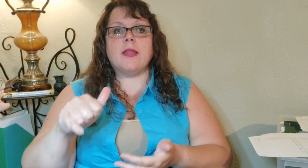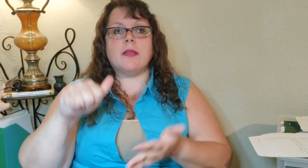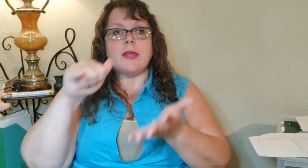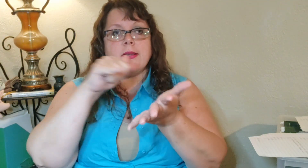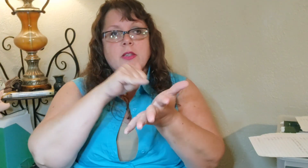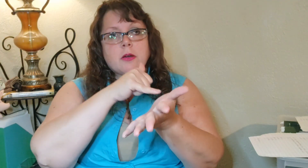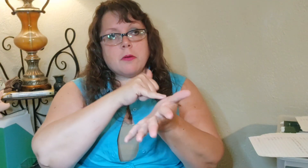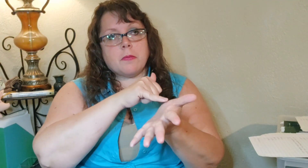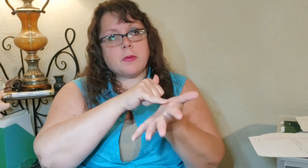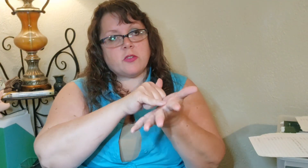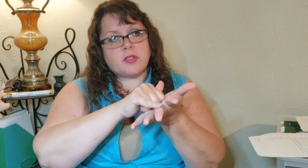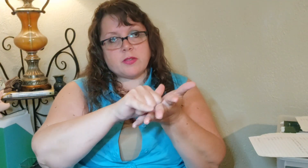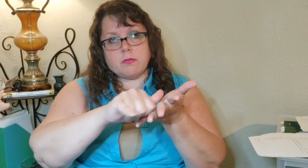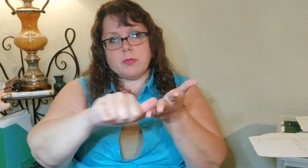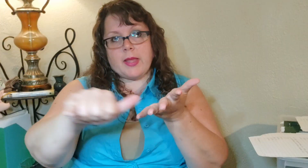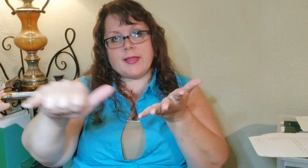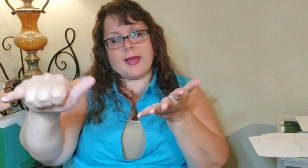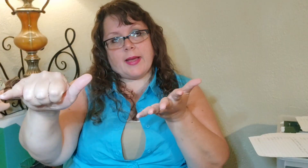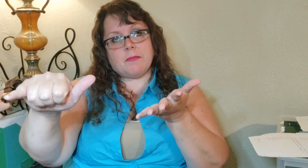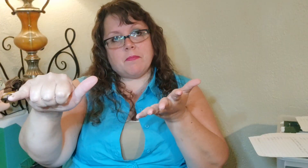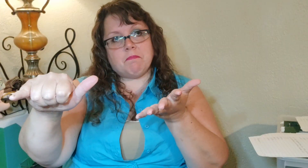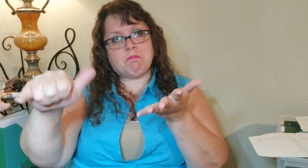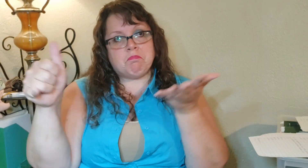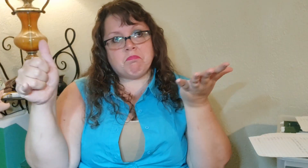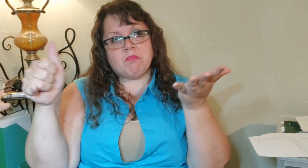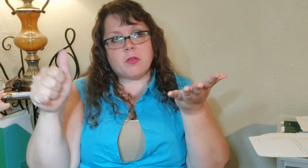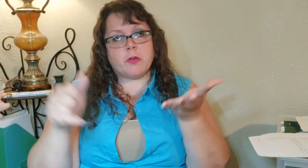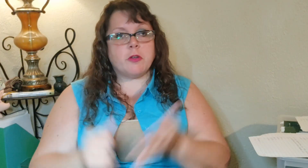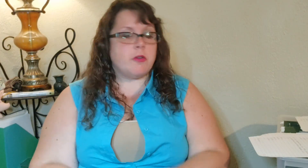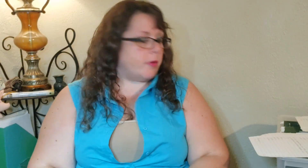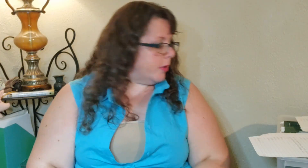the easier is just like that for New York.